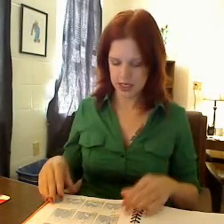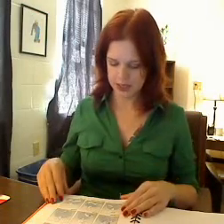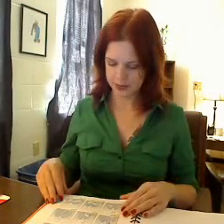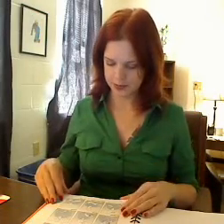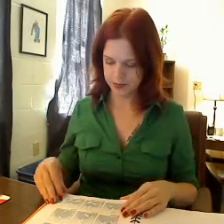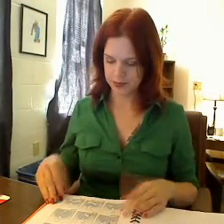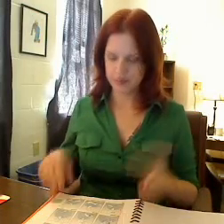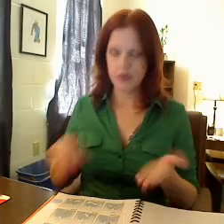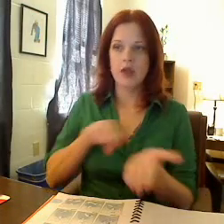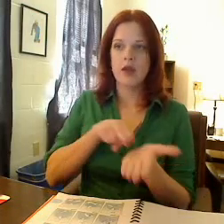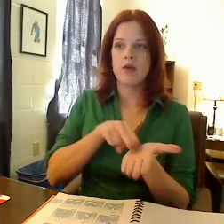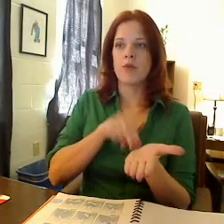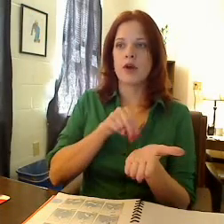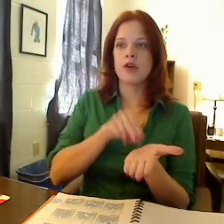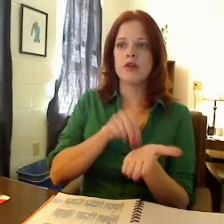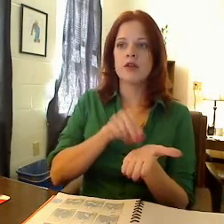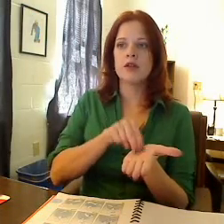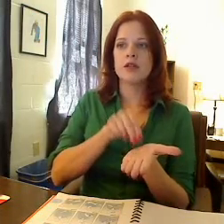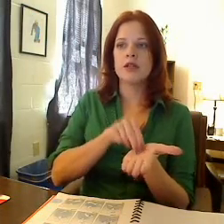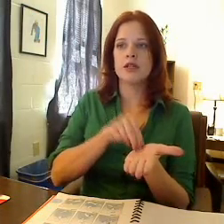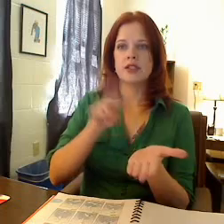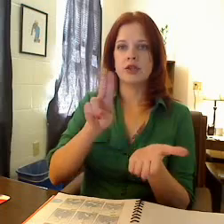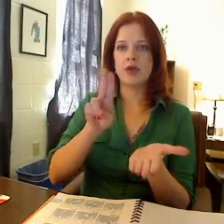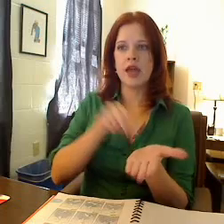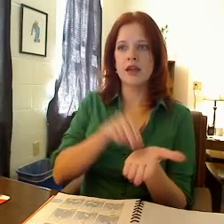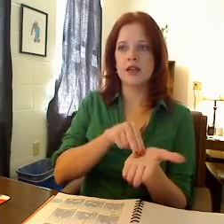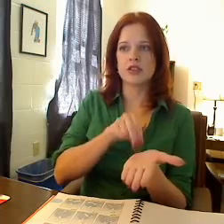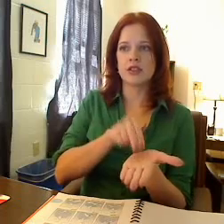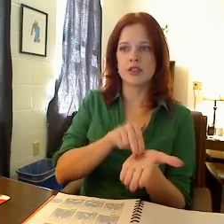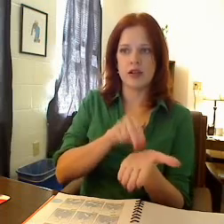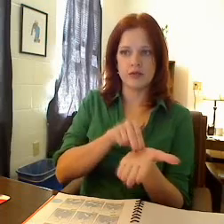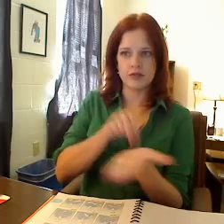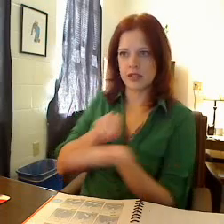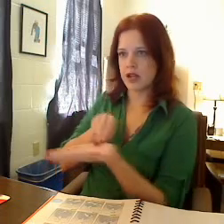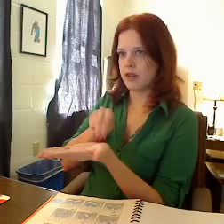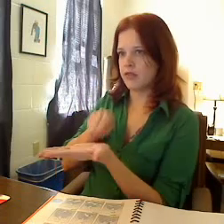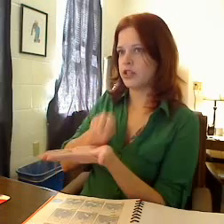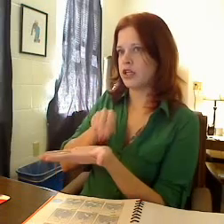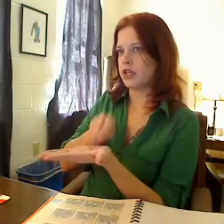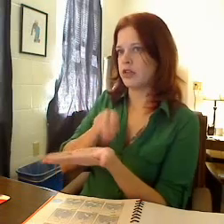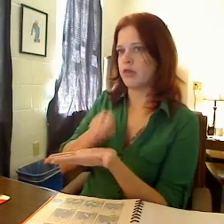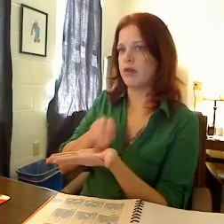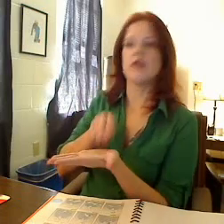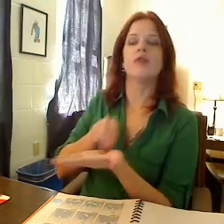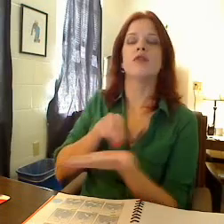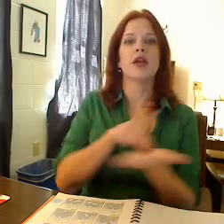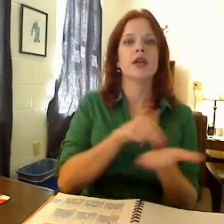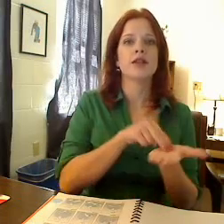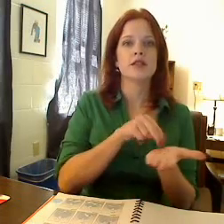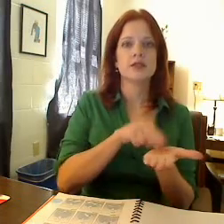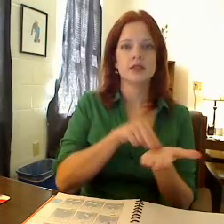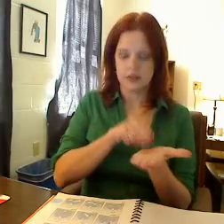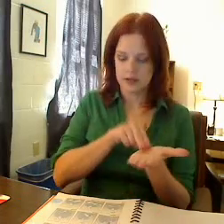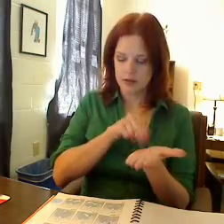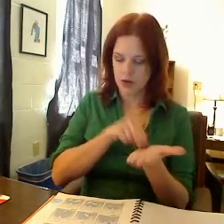Meat. Butter is a U hand, and it's just kind of sliding very gently on the heel of your hand.